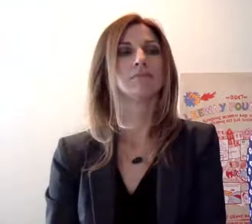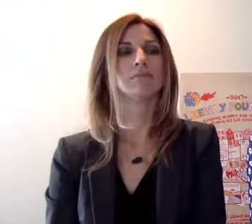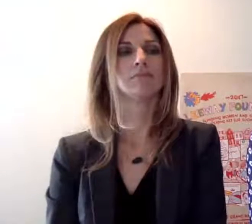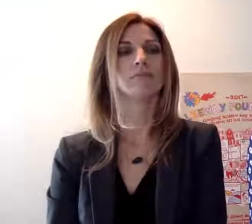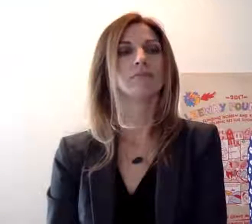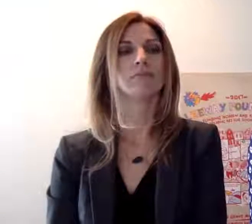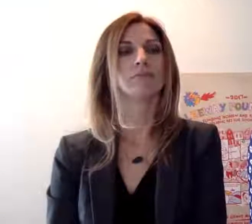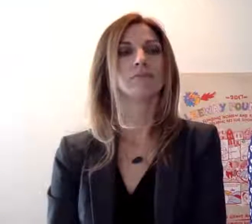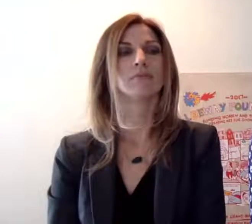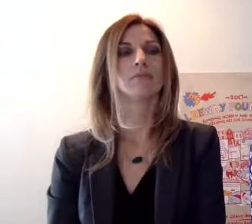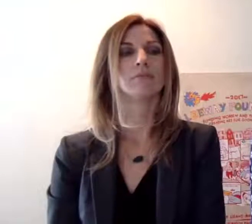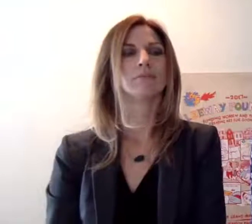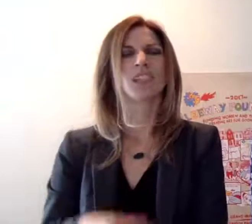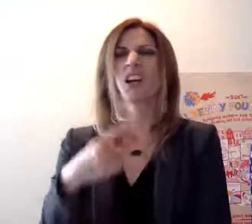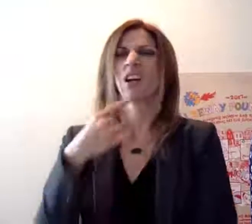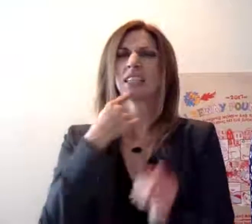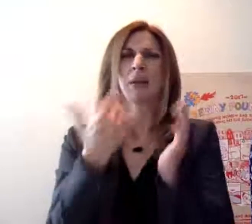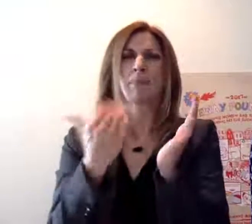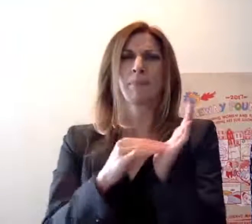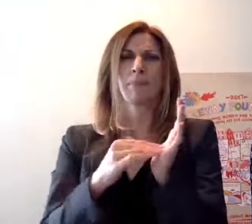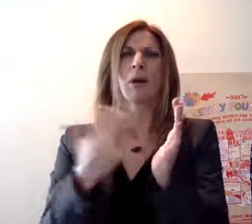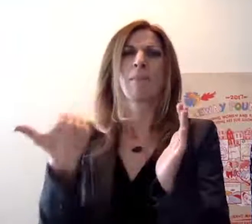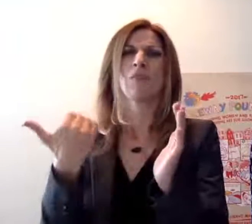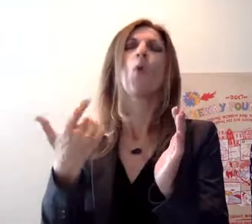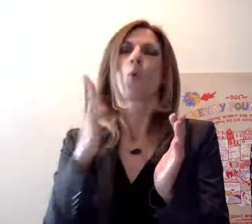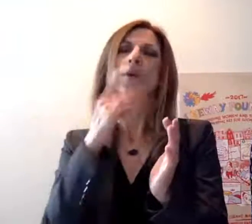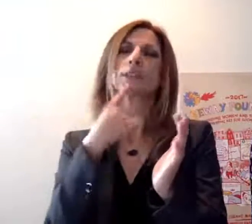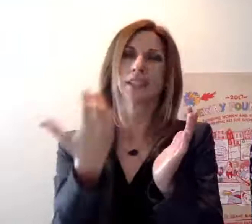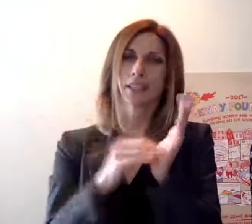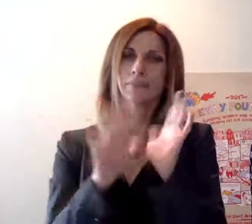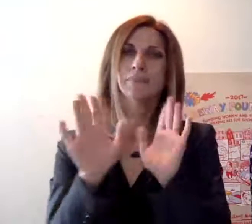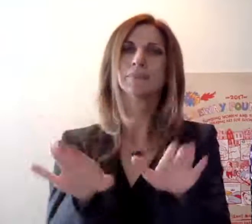I think I mentioned this before, but just to say again,